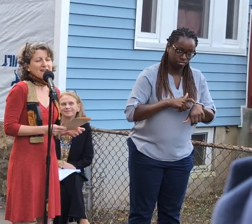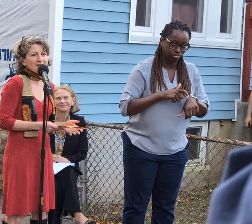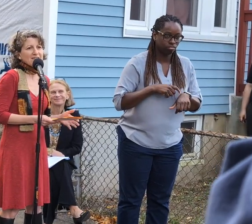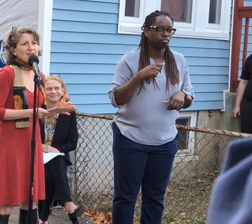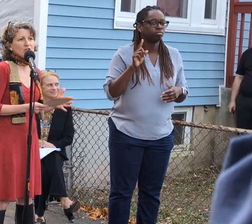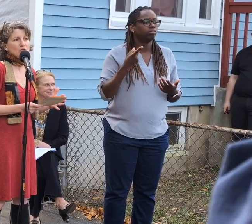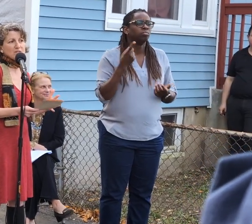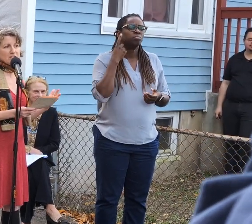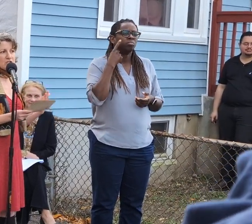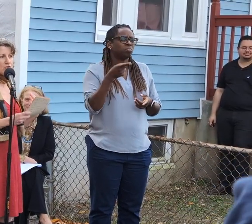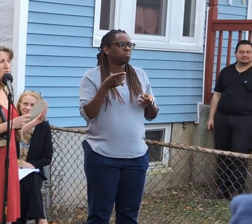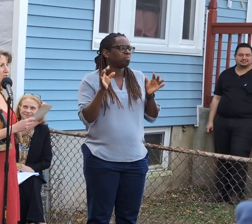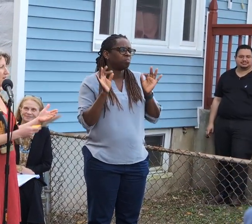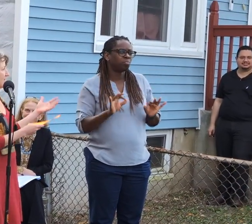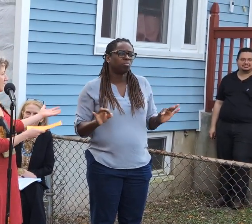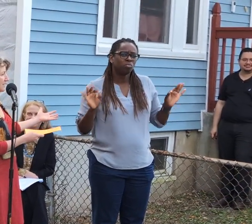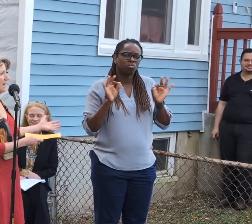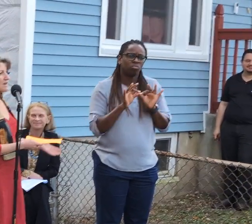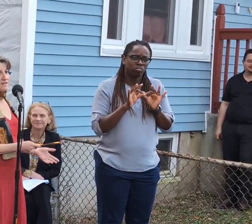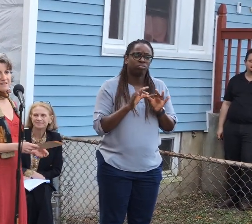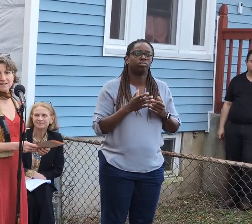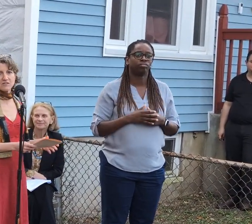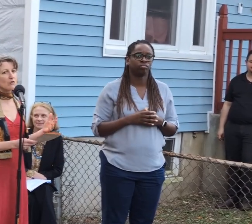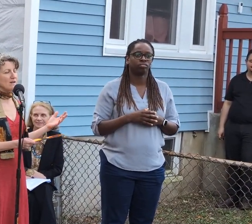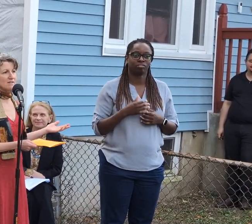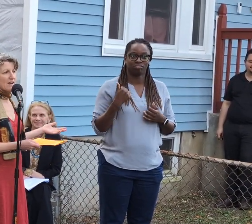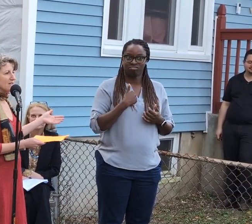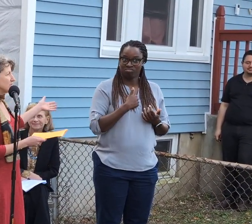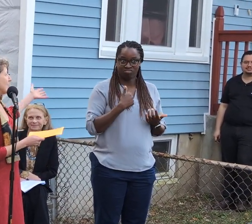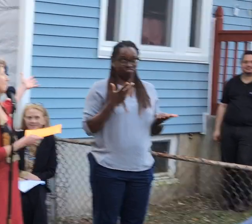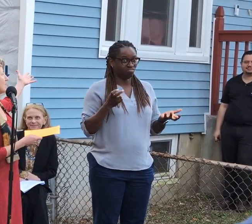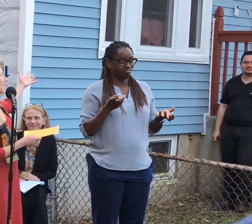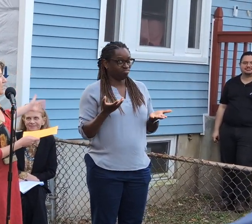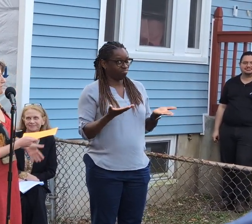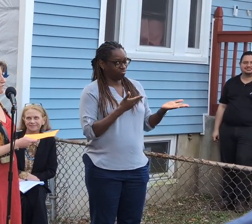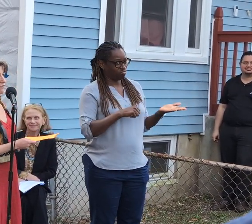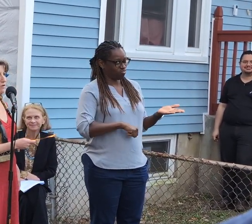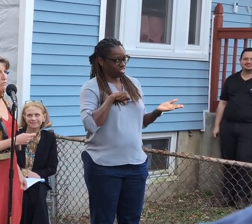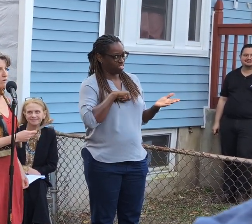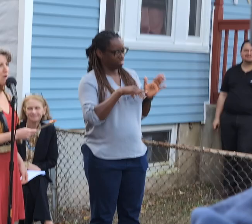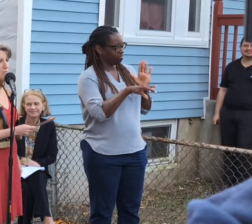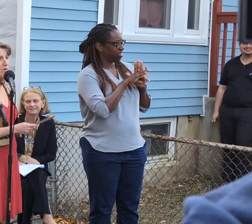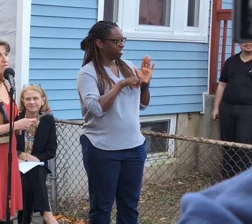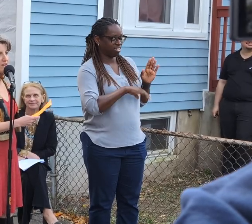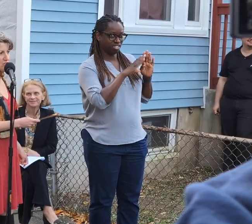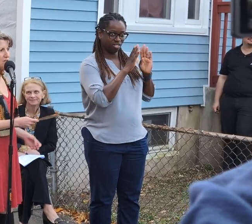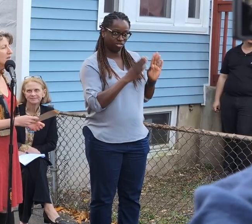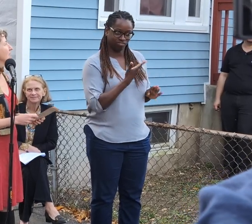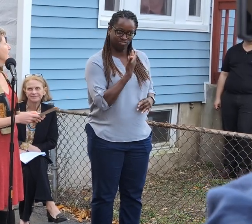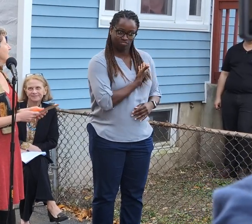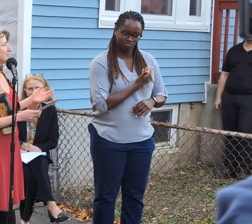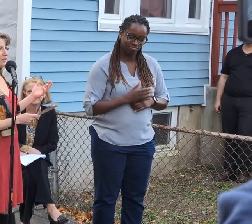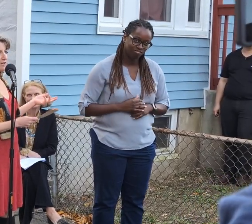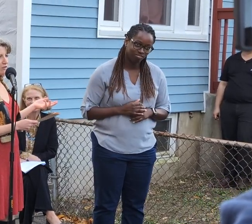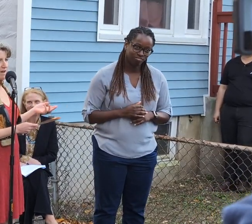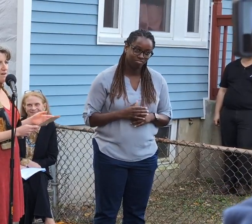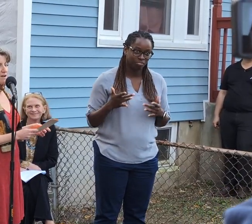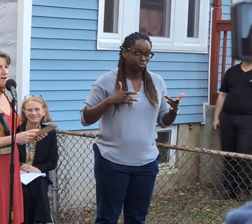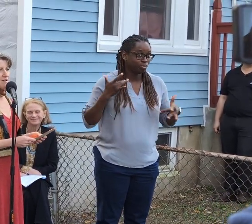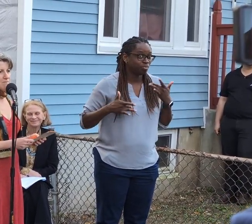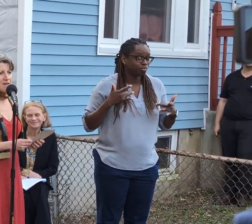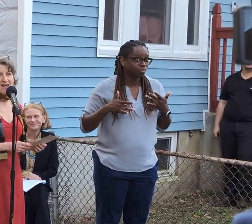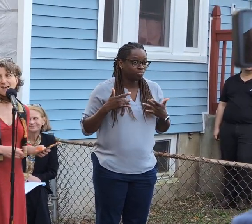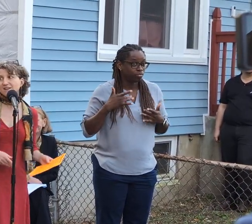really excited that you did choose this site. This is a great site. It's right in the middle of the renovation. It's looking